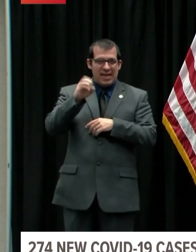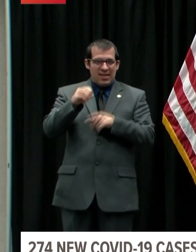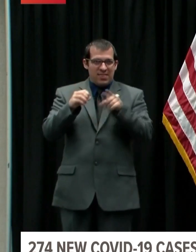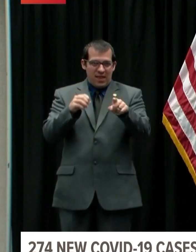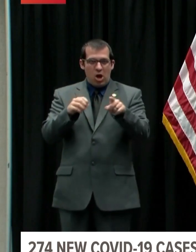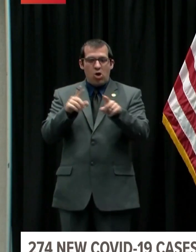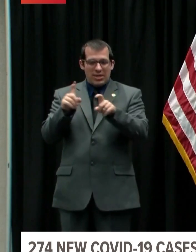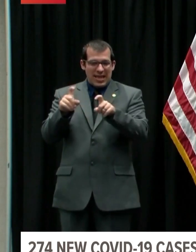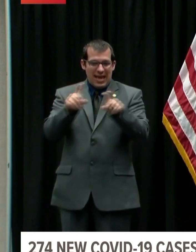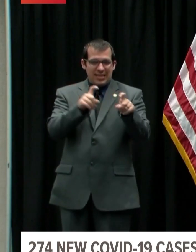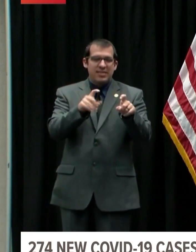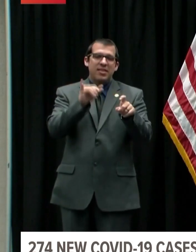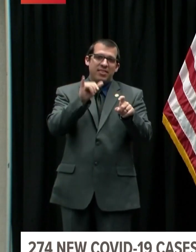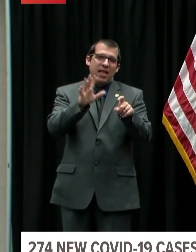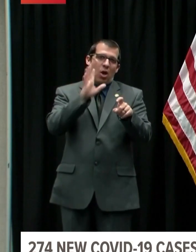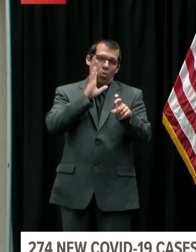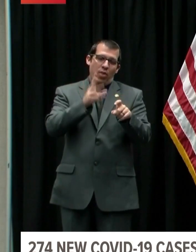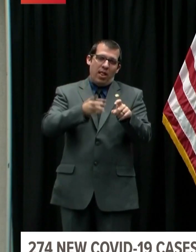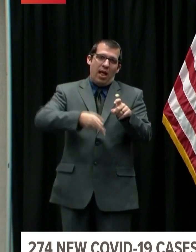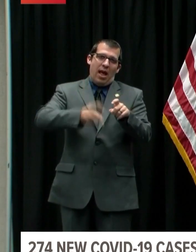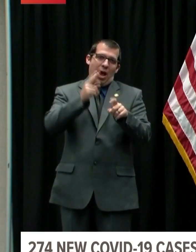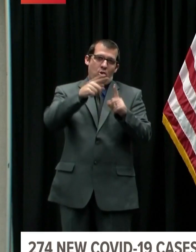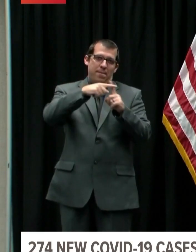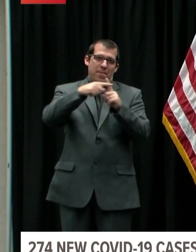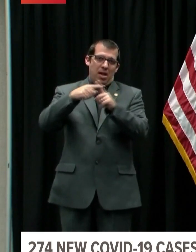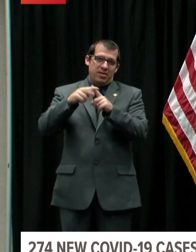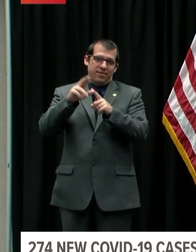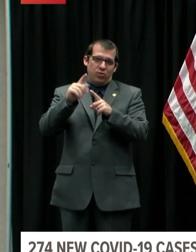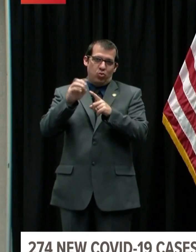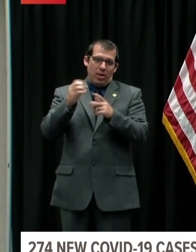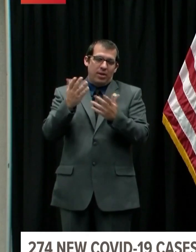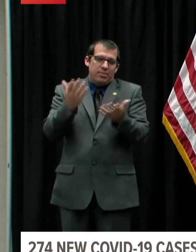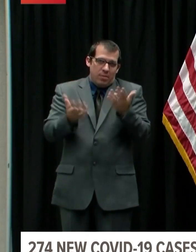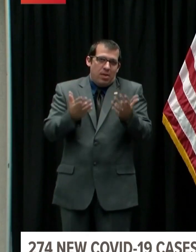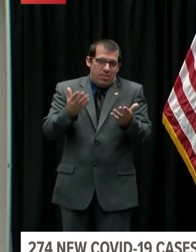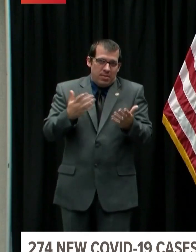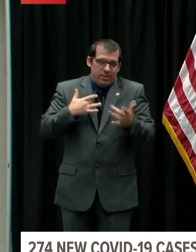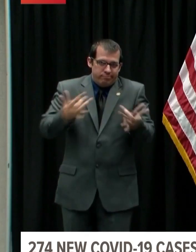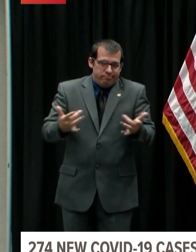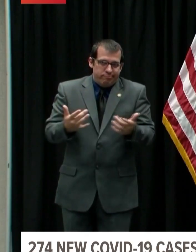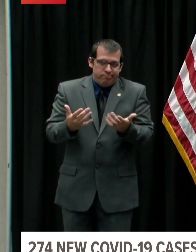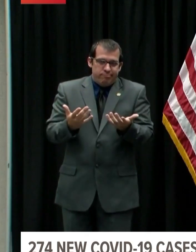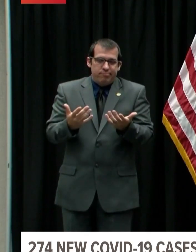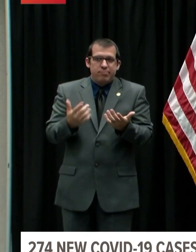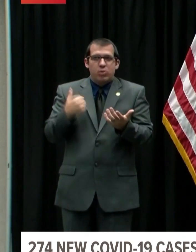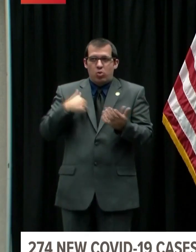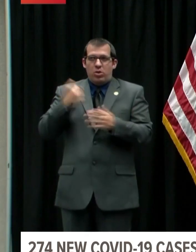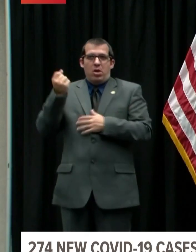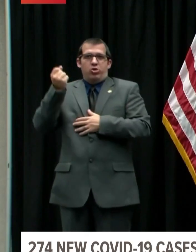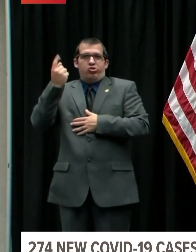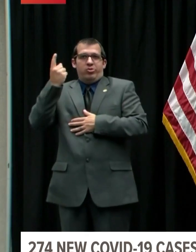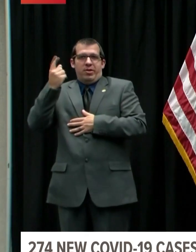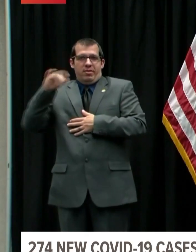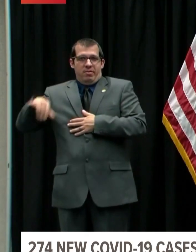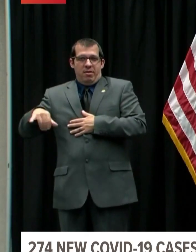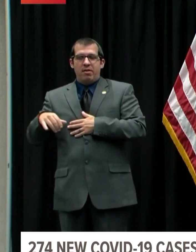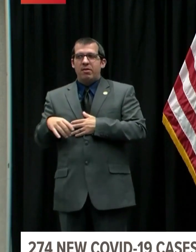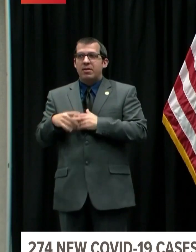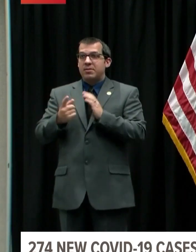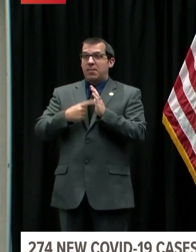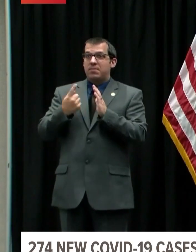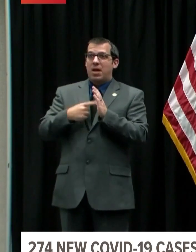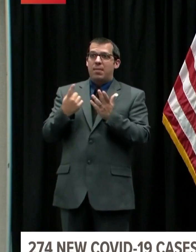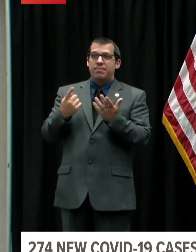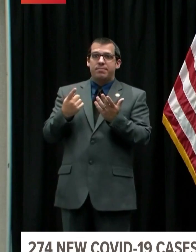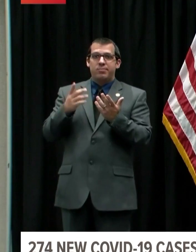in and tested. Well, that's going to be a higher positivity rate, most likely. And so we understand that. Sometimes you'll